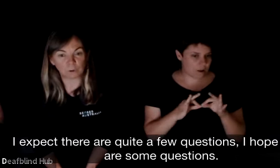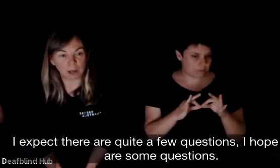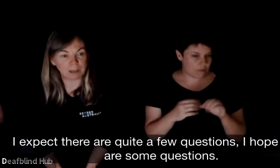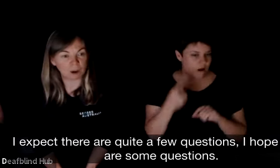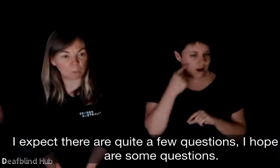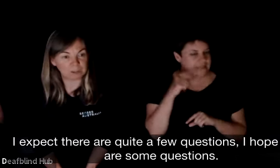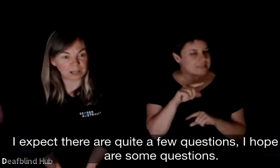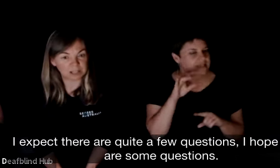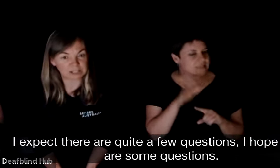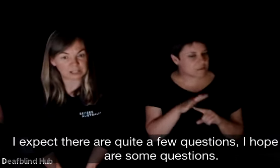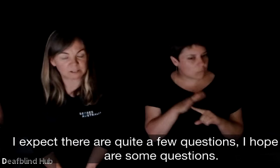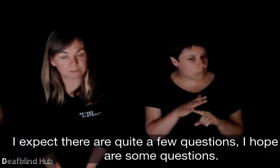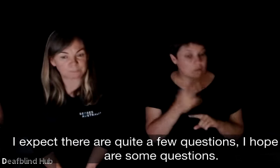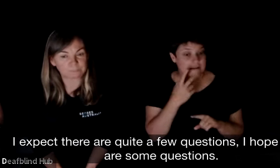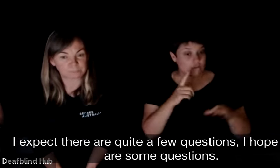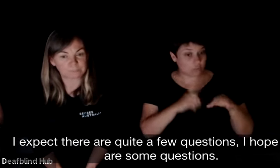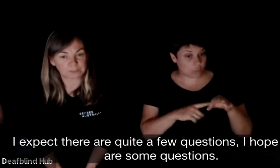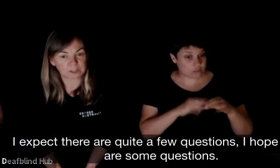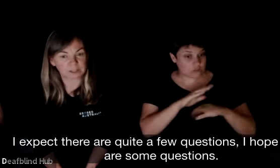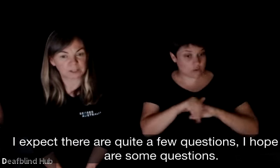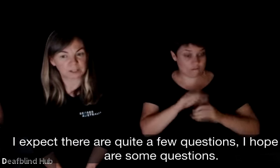or about webinars.